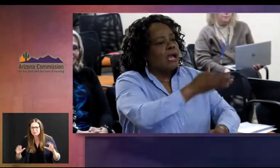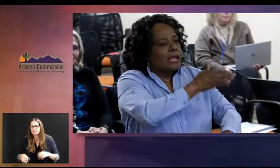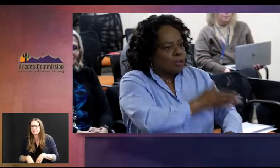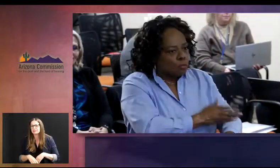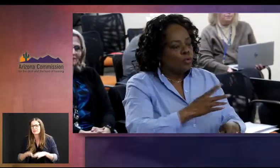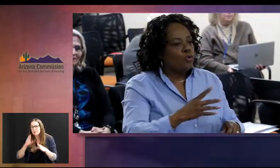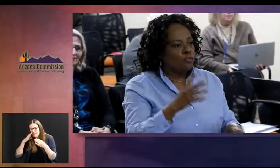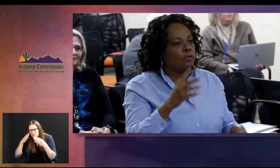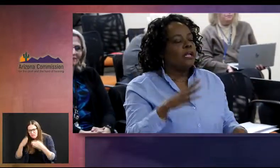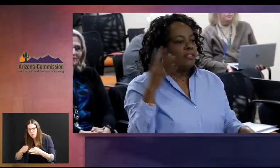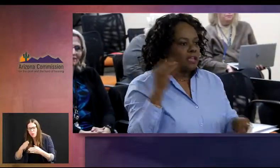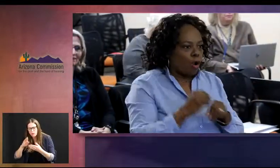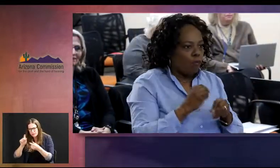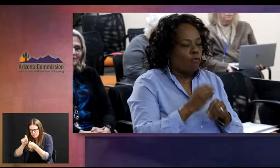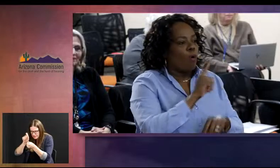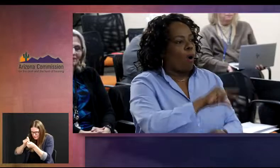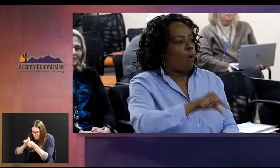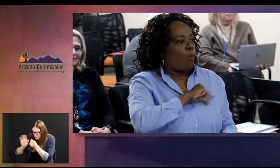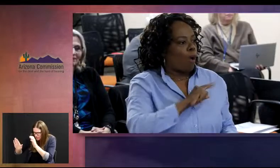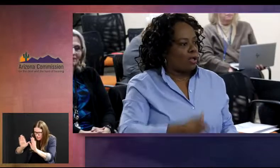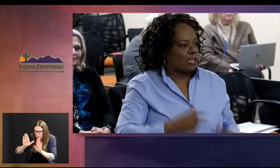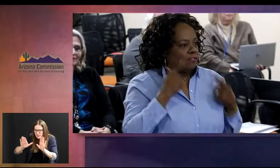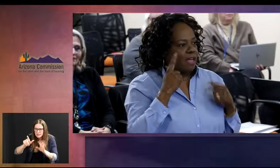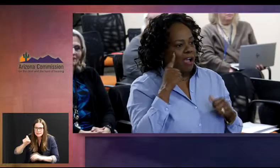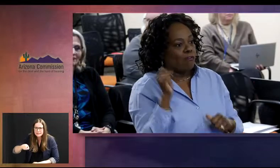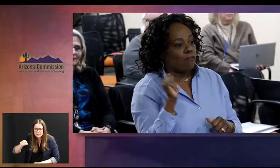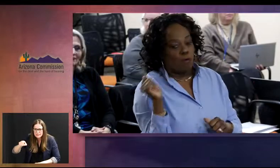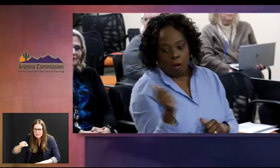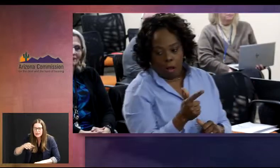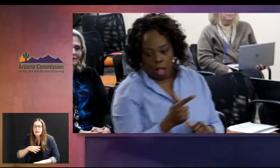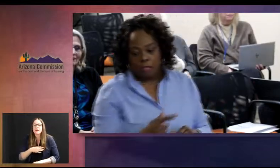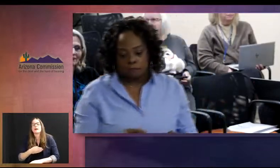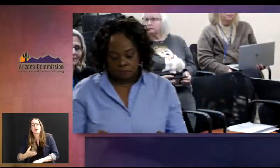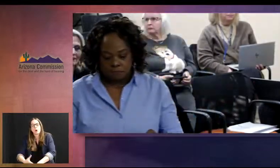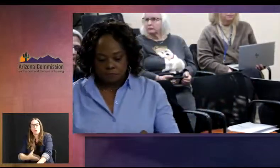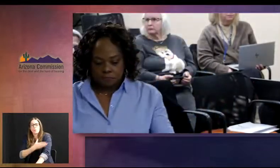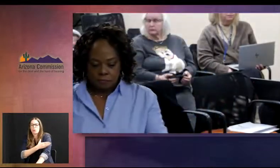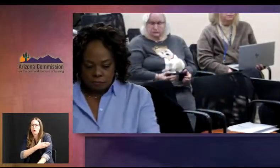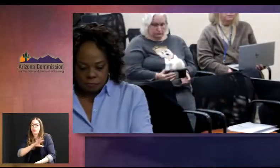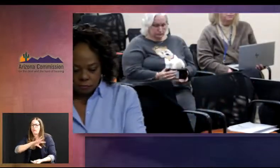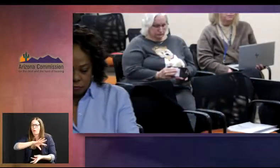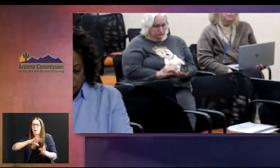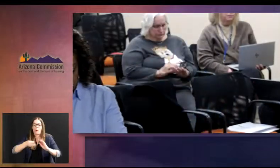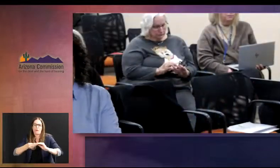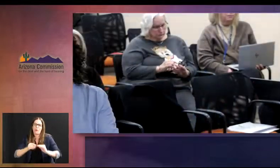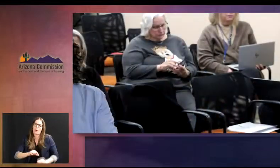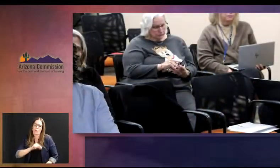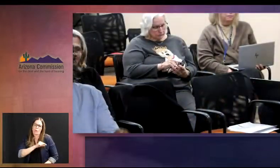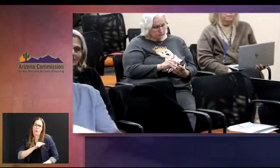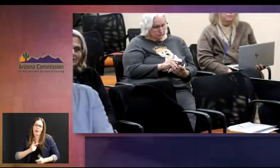focusing on specific needs, and improving the overall quality of life for all.